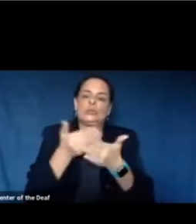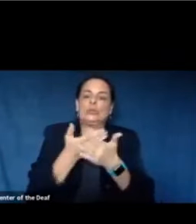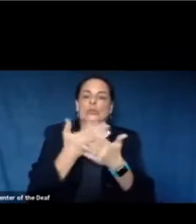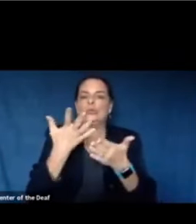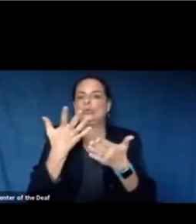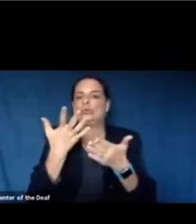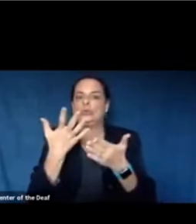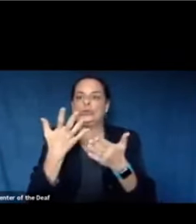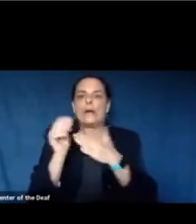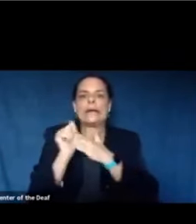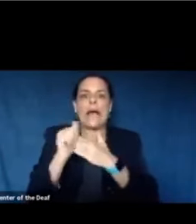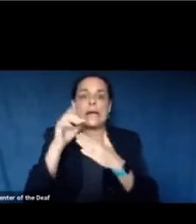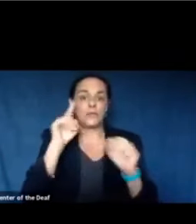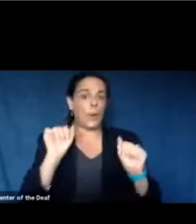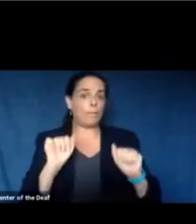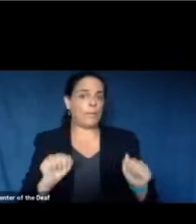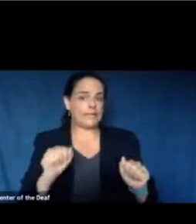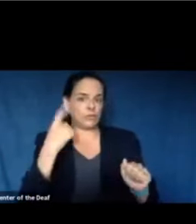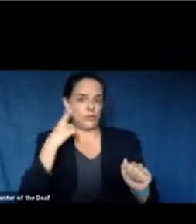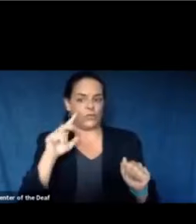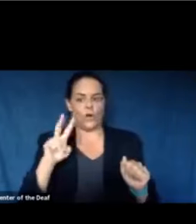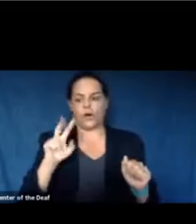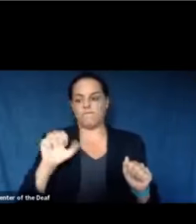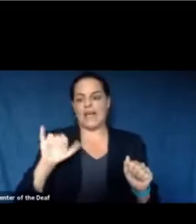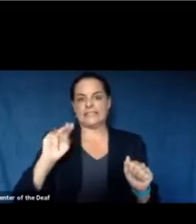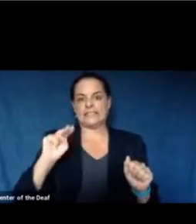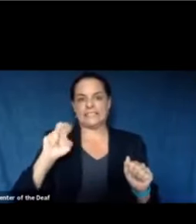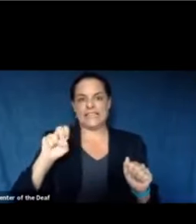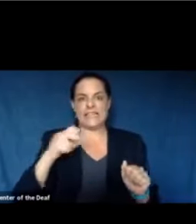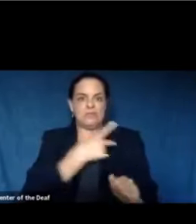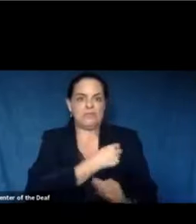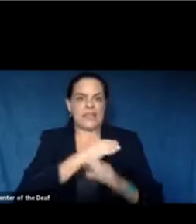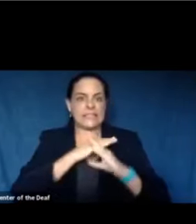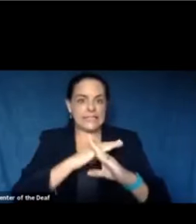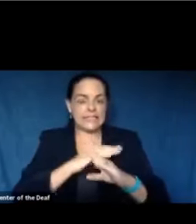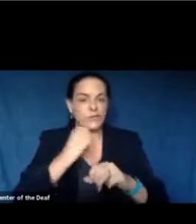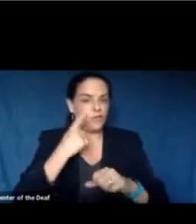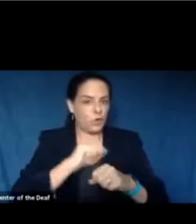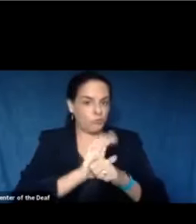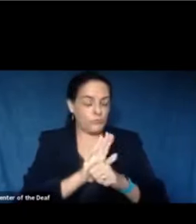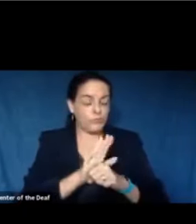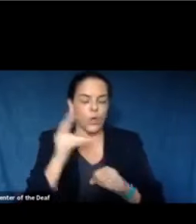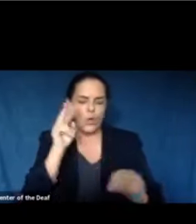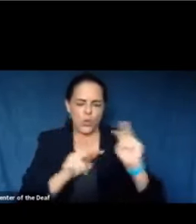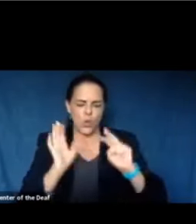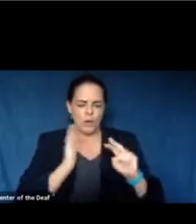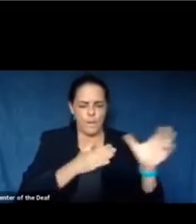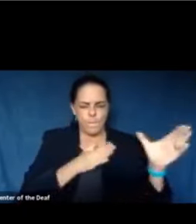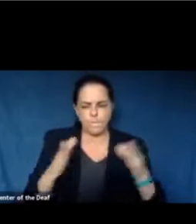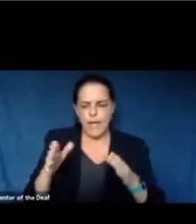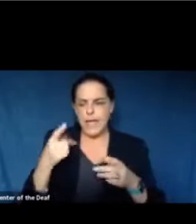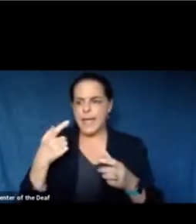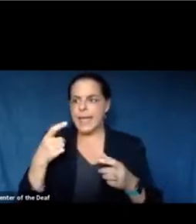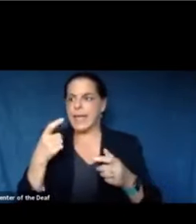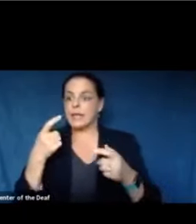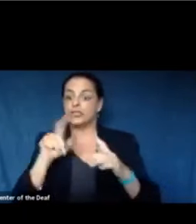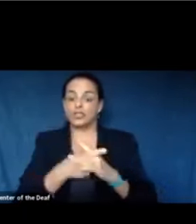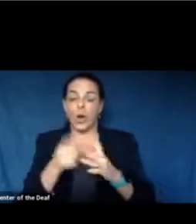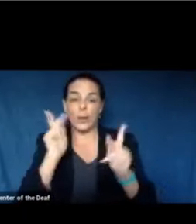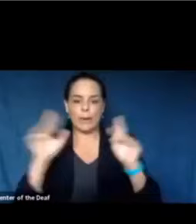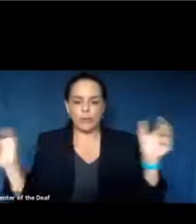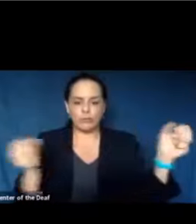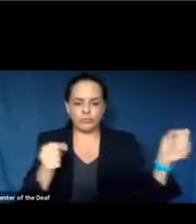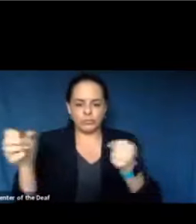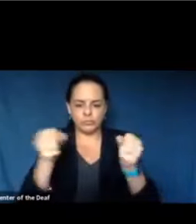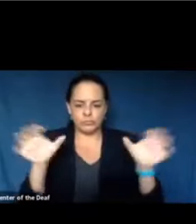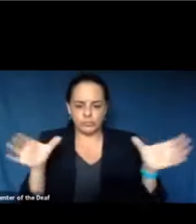have vaccine and have it available, and are looking at our plans and starting to bring together groups to discuss what these look like. We're